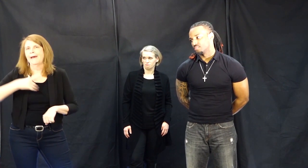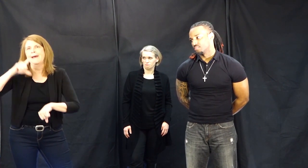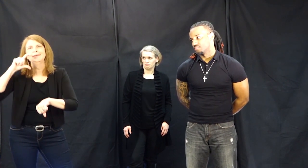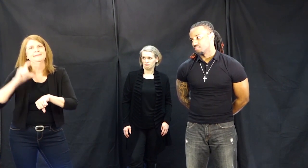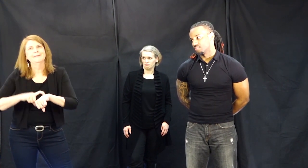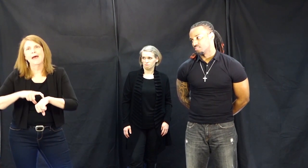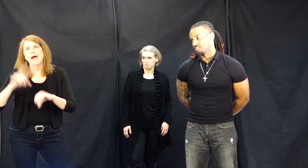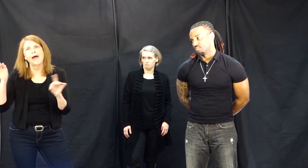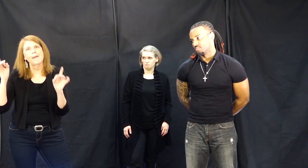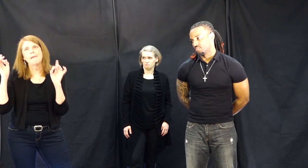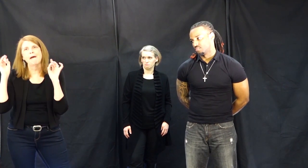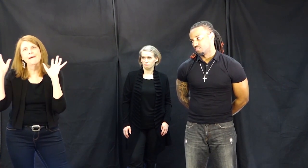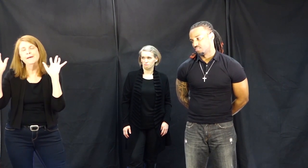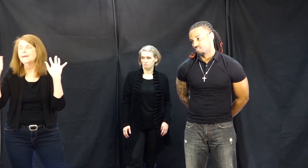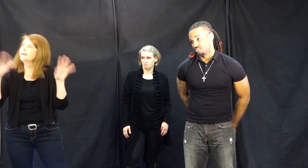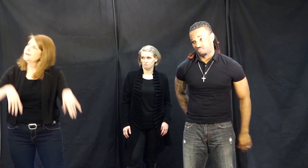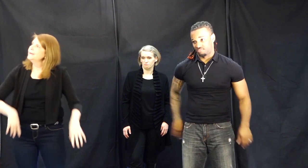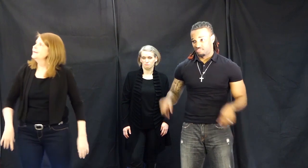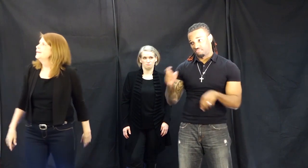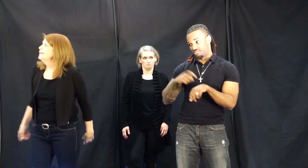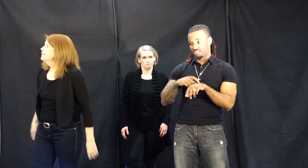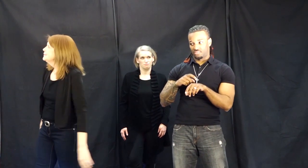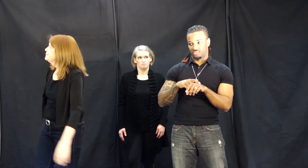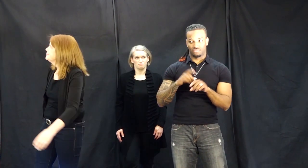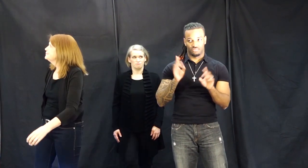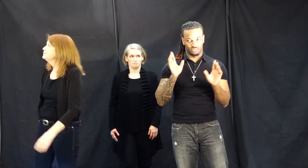thunder. Why he even brings the thunder?